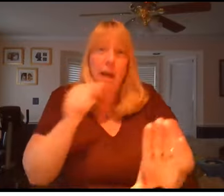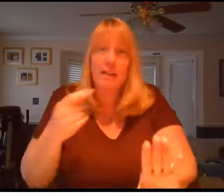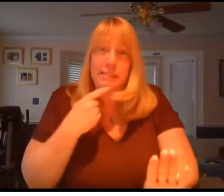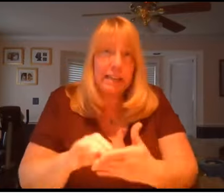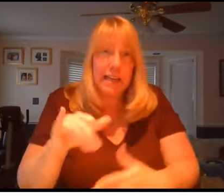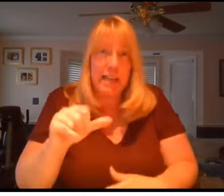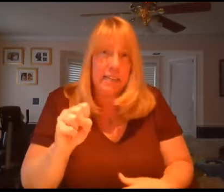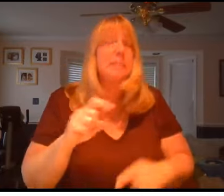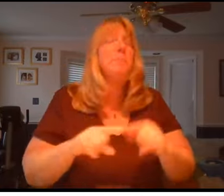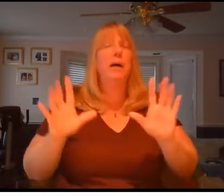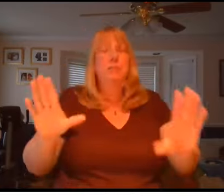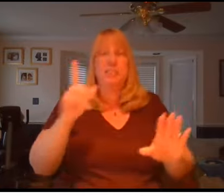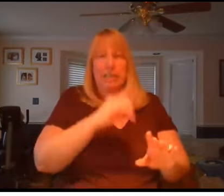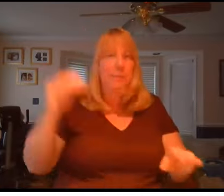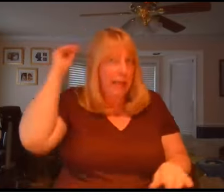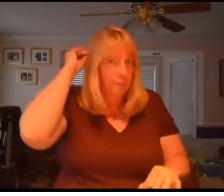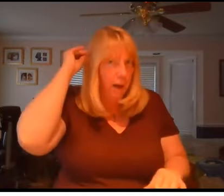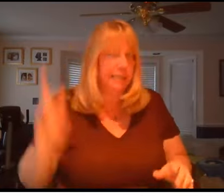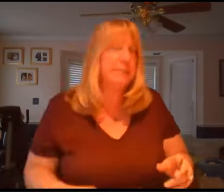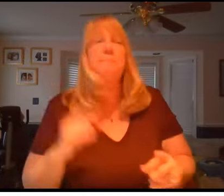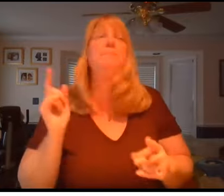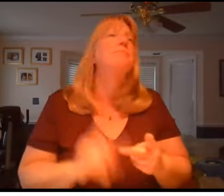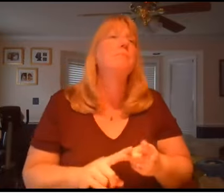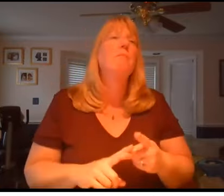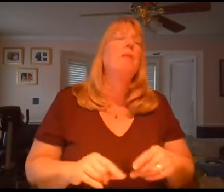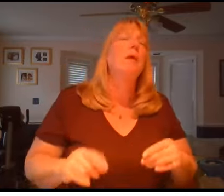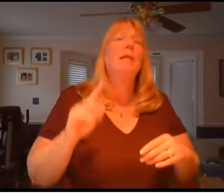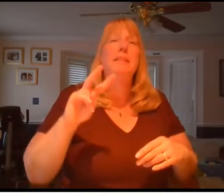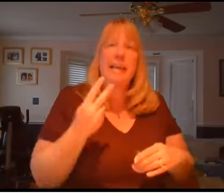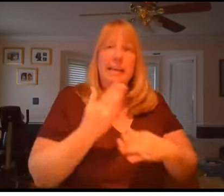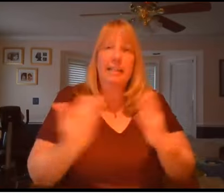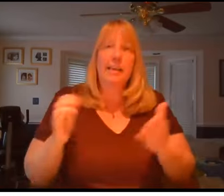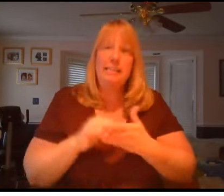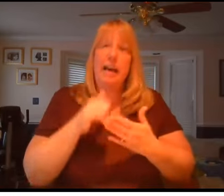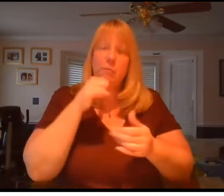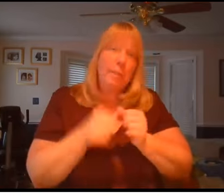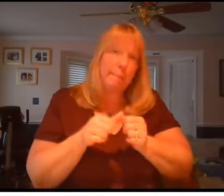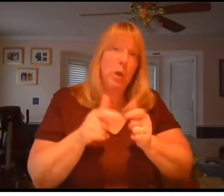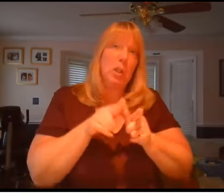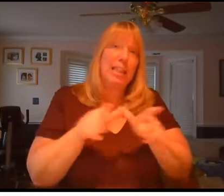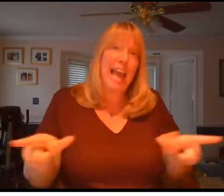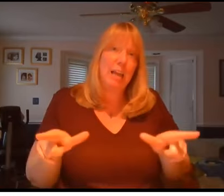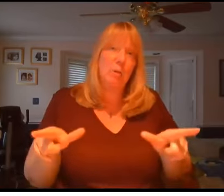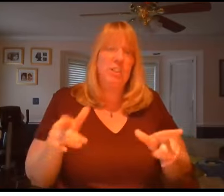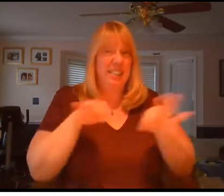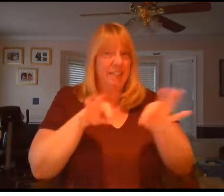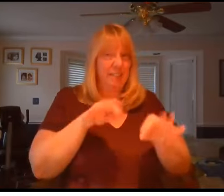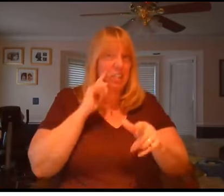It's still not perfect. I'm not saying that it is, but keep that in mind. That the average is high for deaf people.